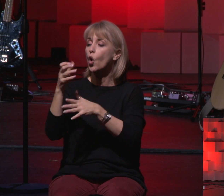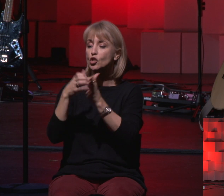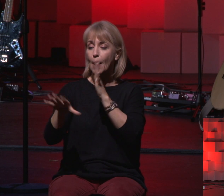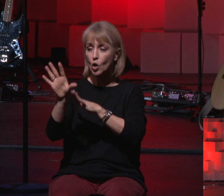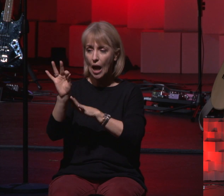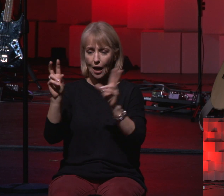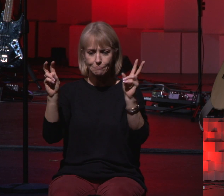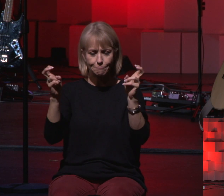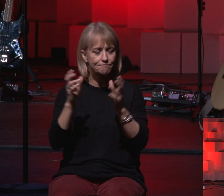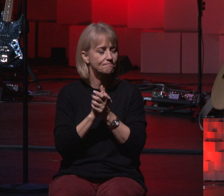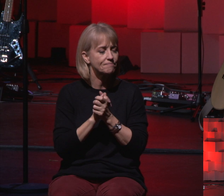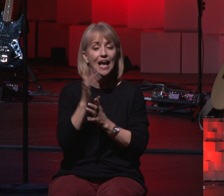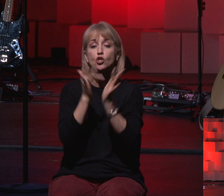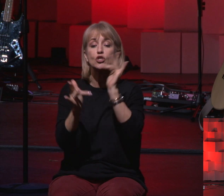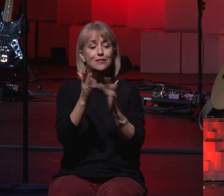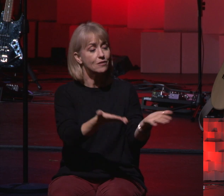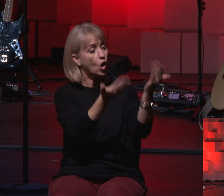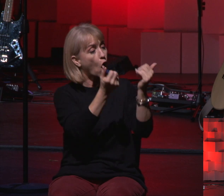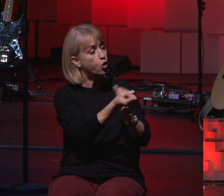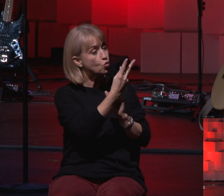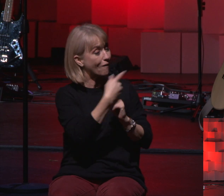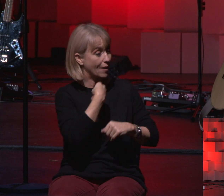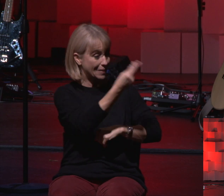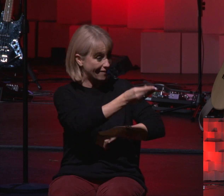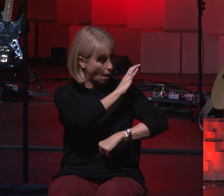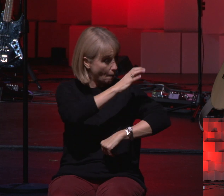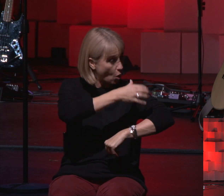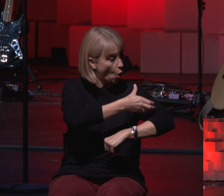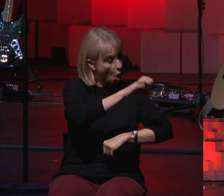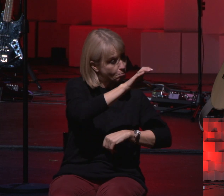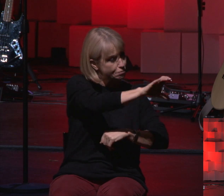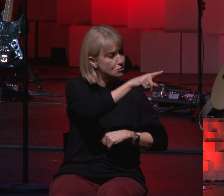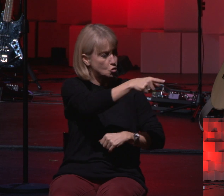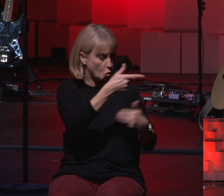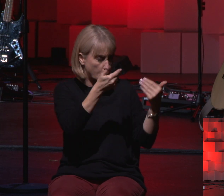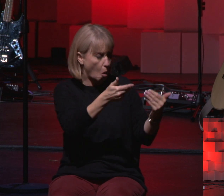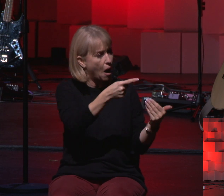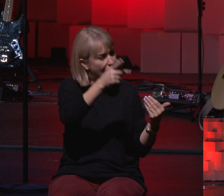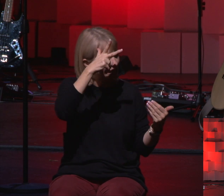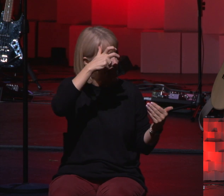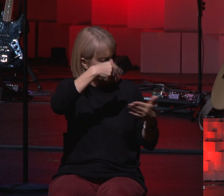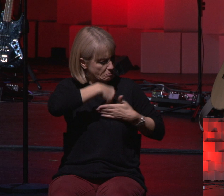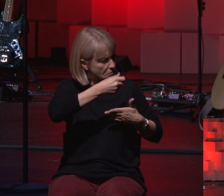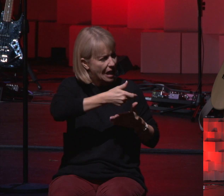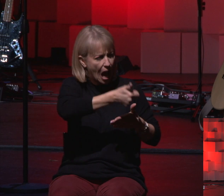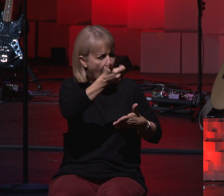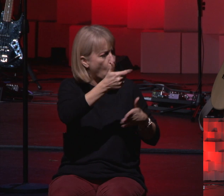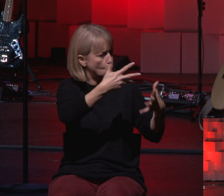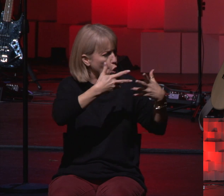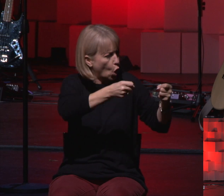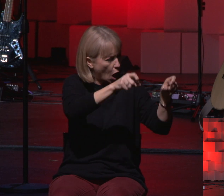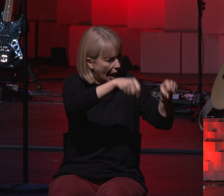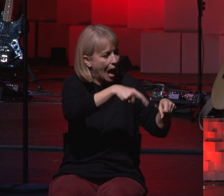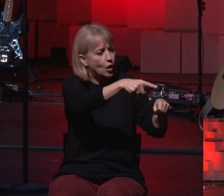together, He gave them power and authority to drive out all demons and to cure diseases, and He sent them out to preach the kingdom of